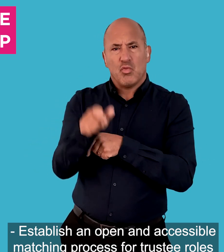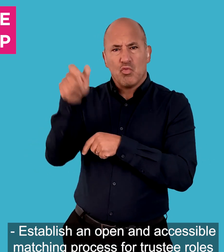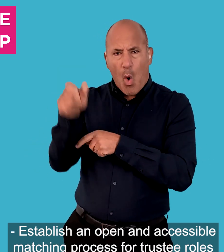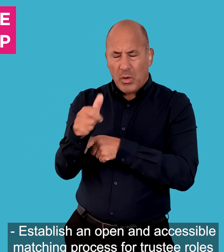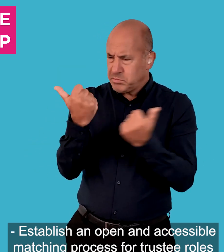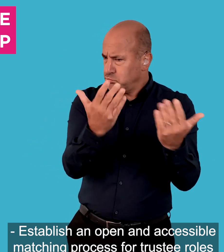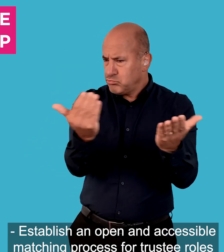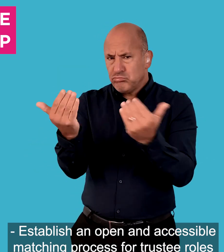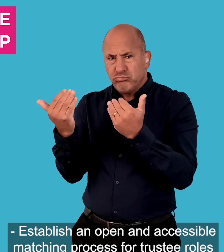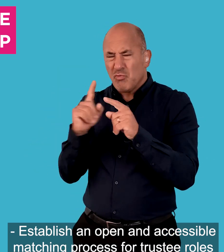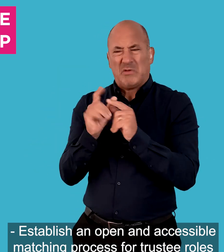trustee roles.